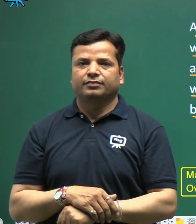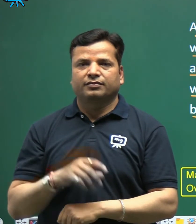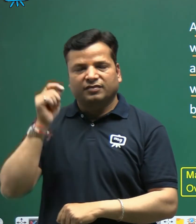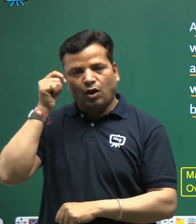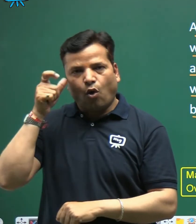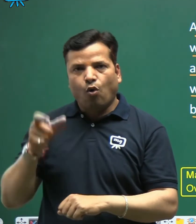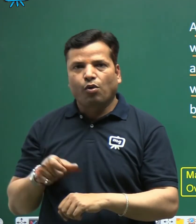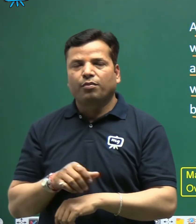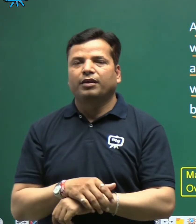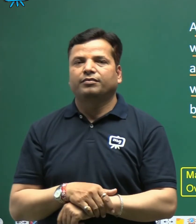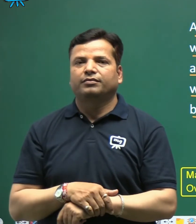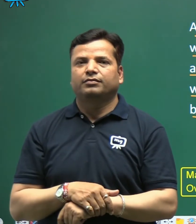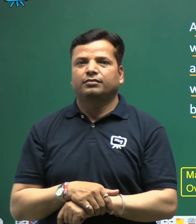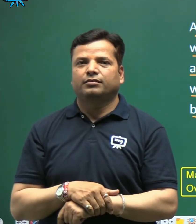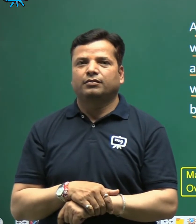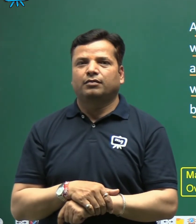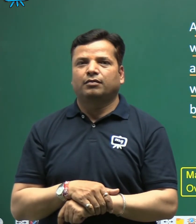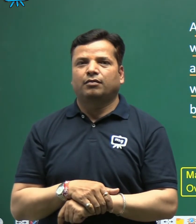overwhelmed,